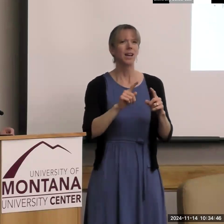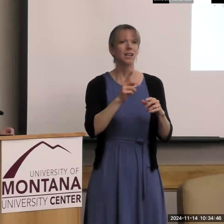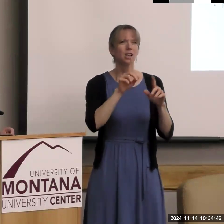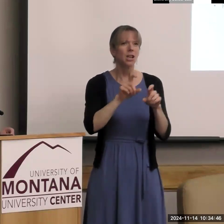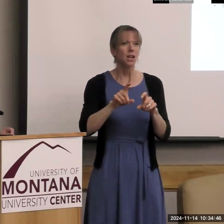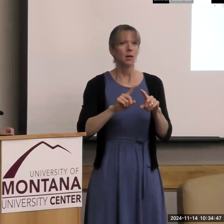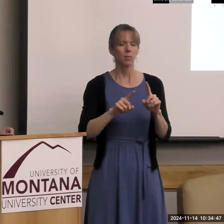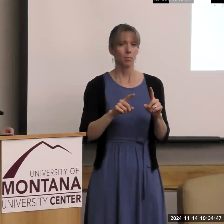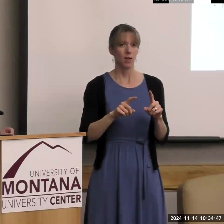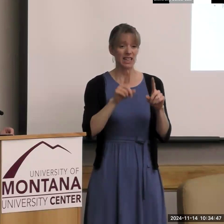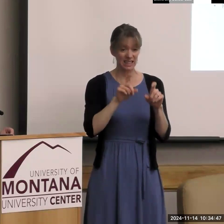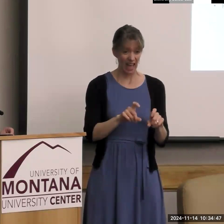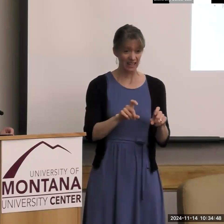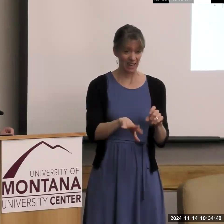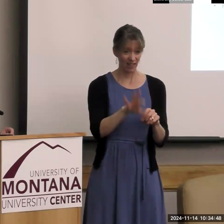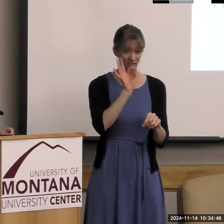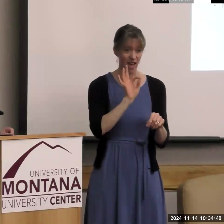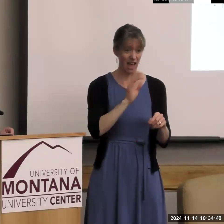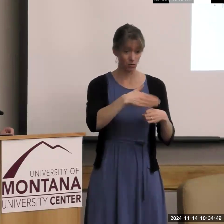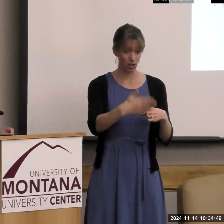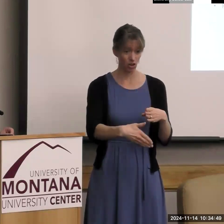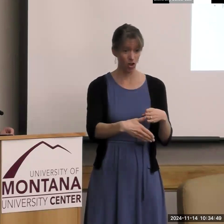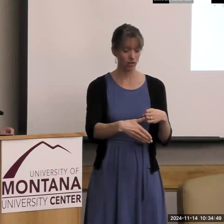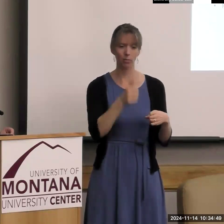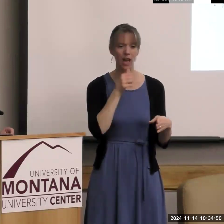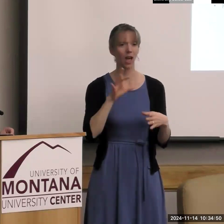then not connecting them with the clinical services that they need.